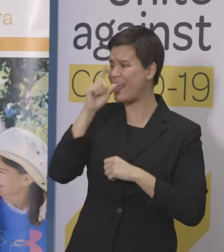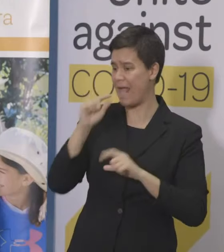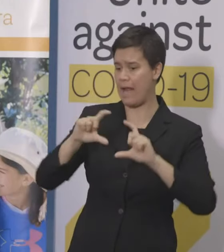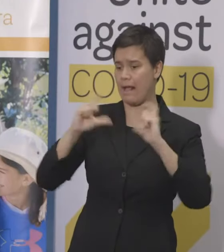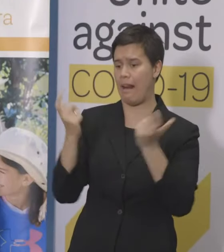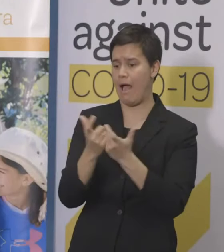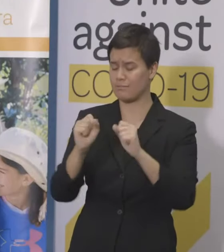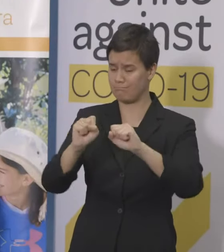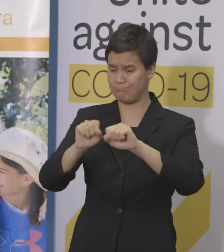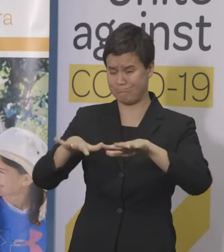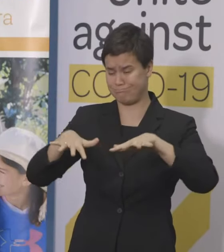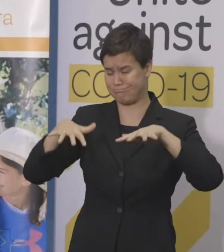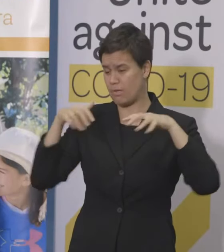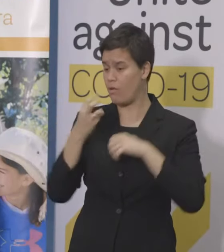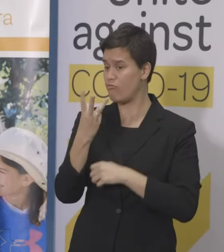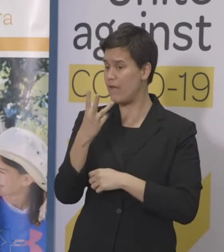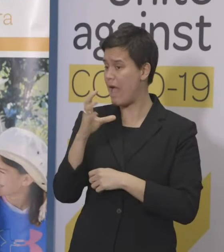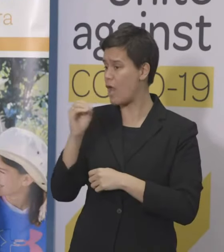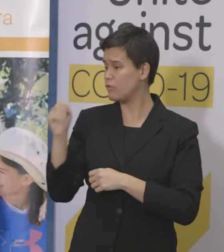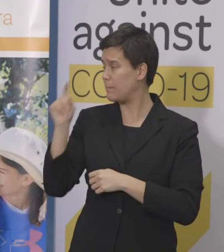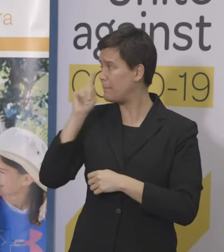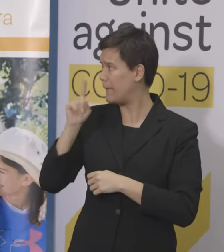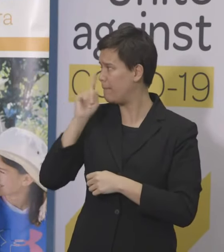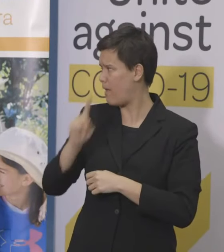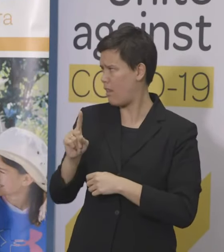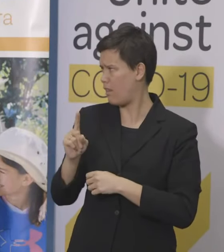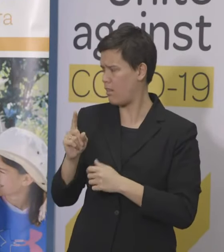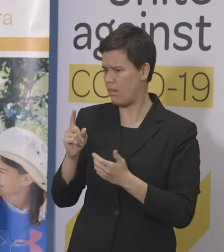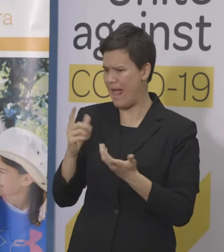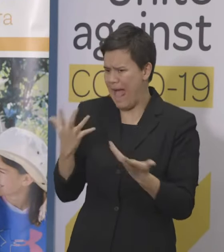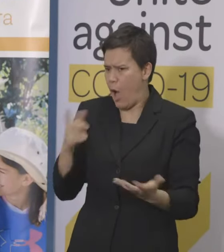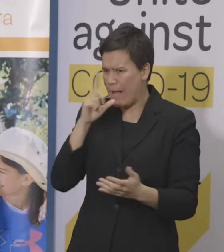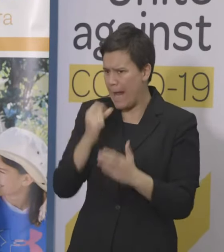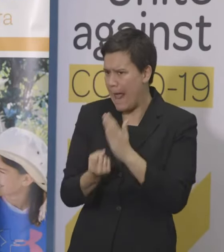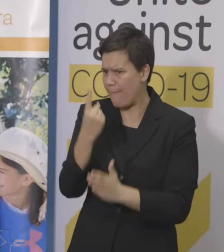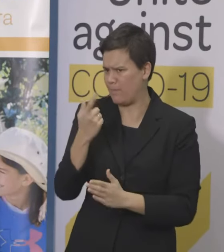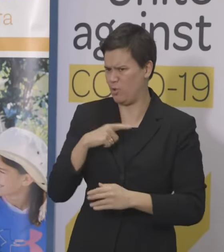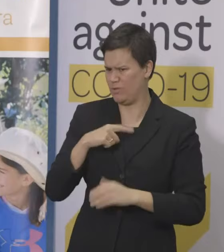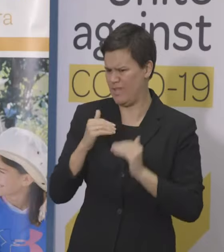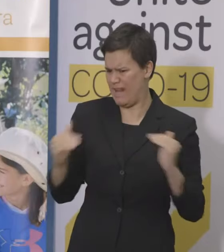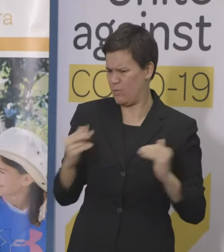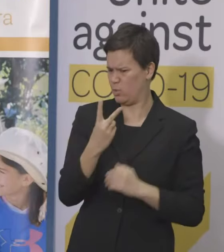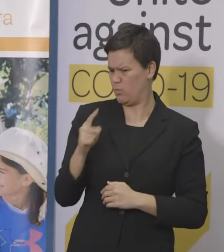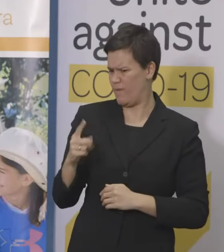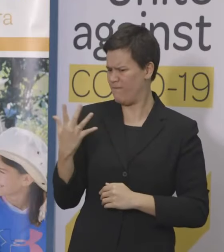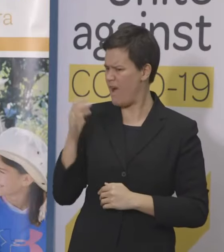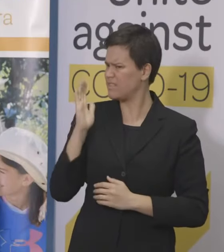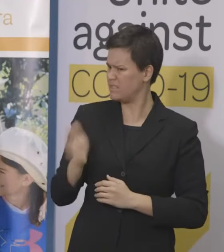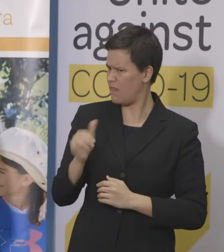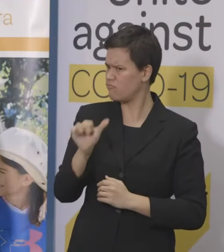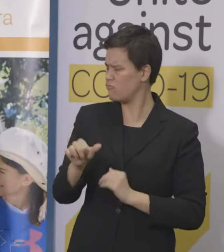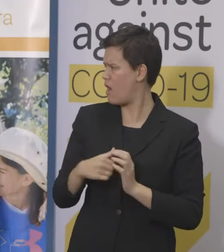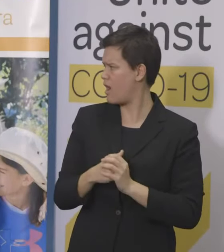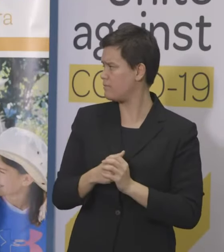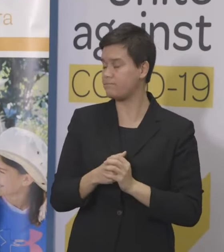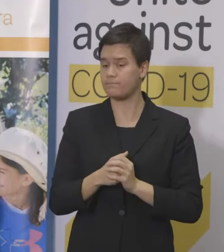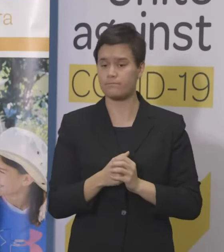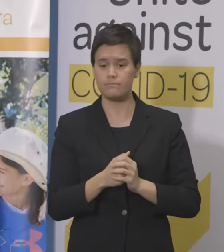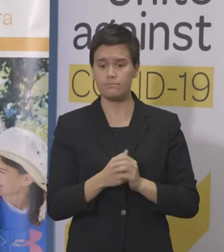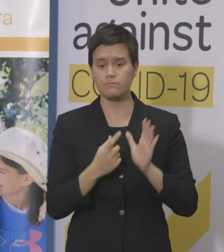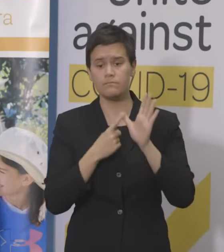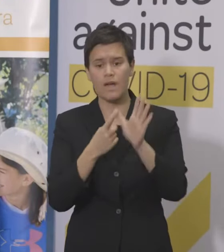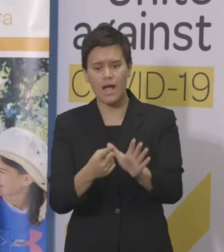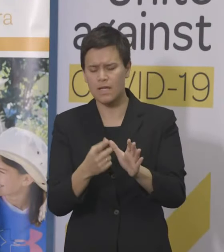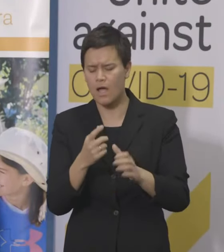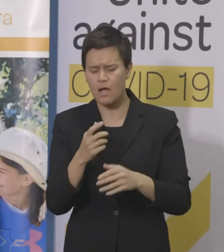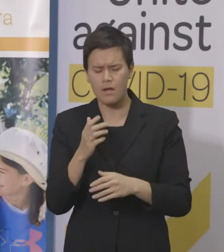students in level 2.5 from next week? I don't know the exact details. I did see a story about some students bothered about the fact